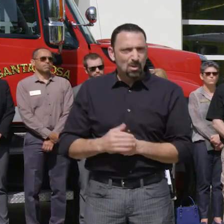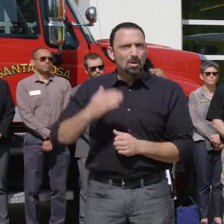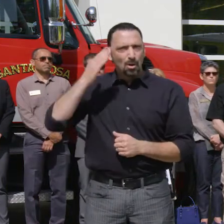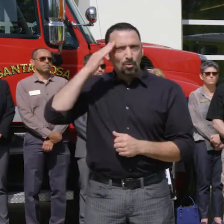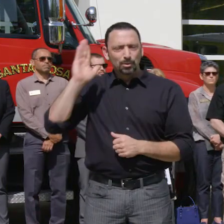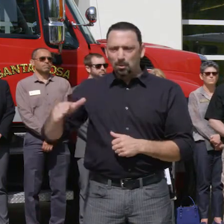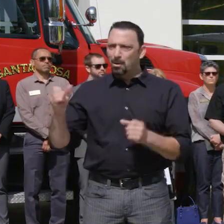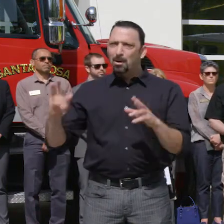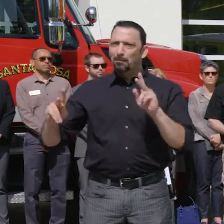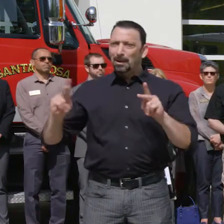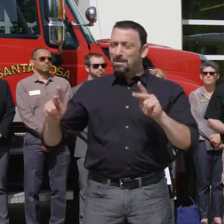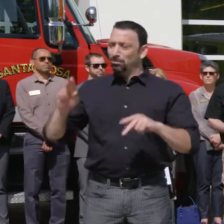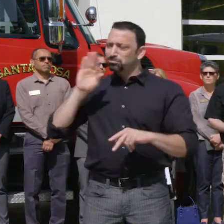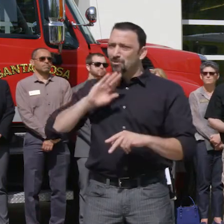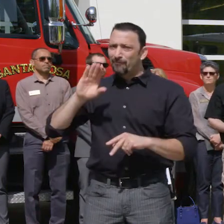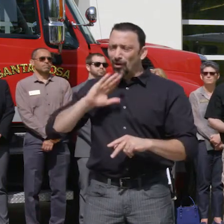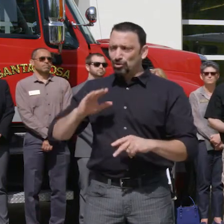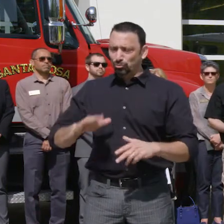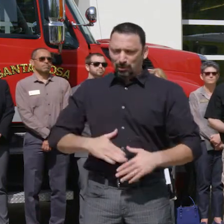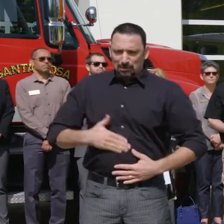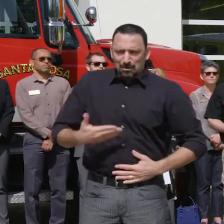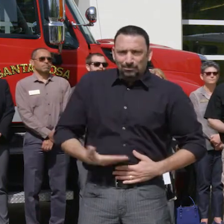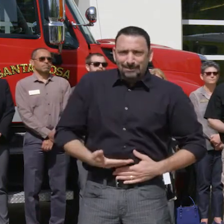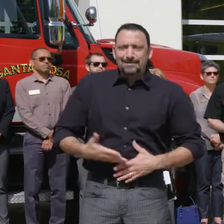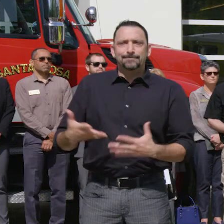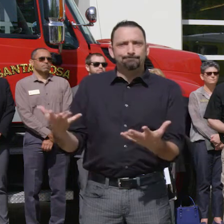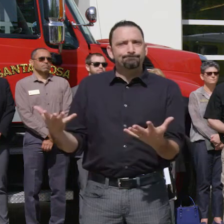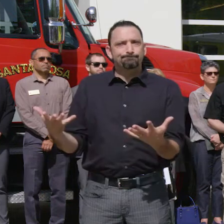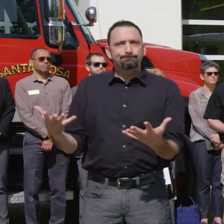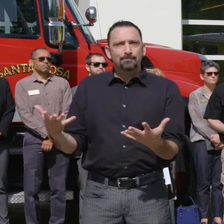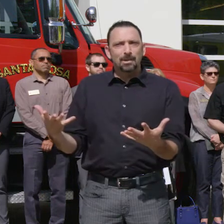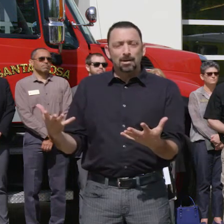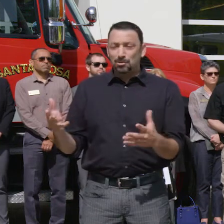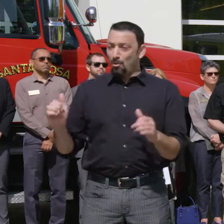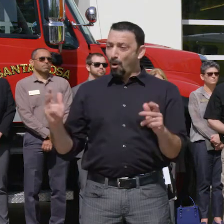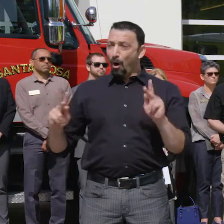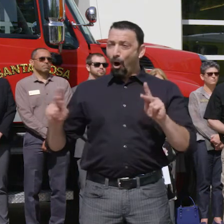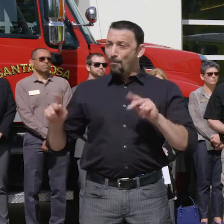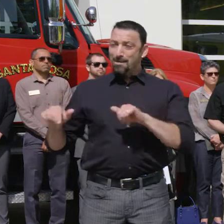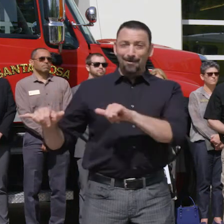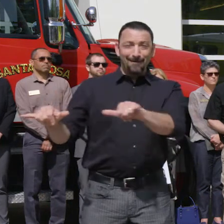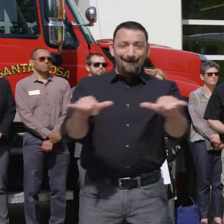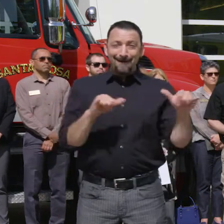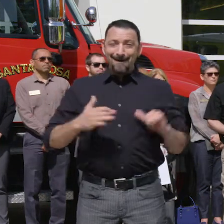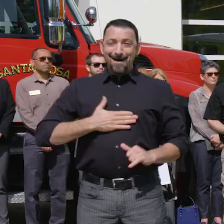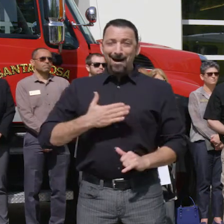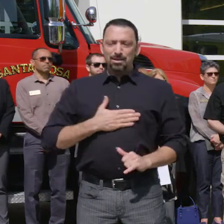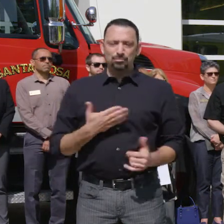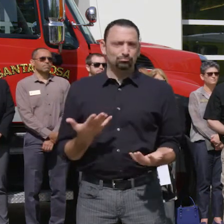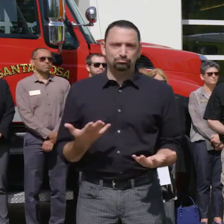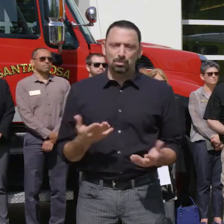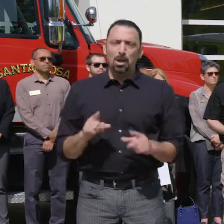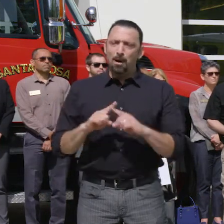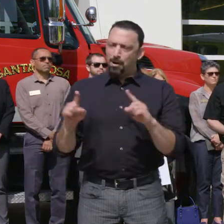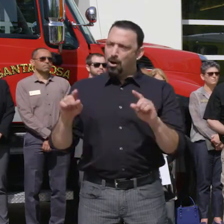not going to be able to make everyone happy. What we want to do is get as close to that